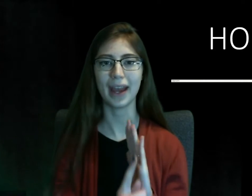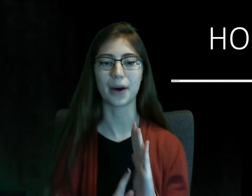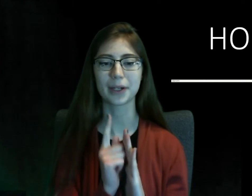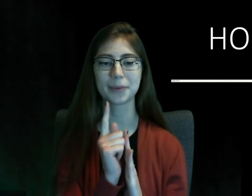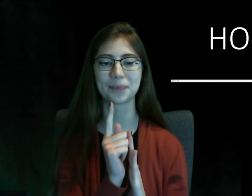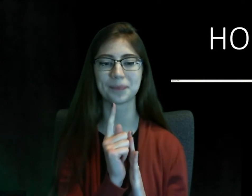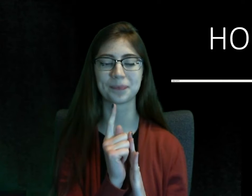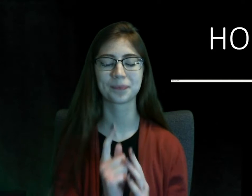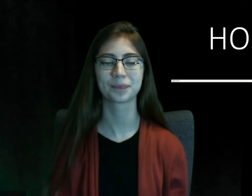Hour.